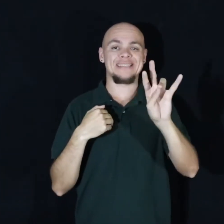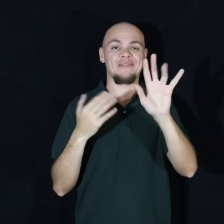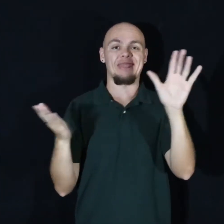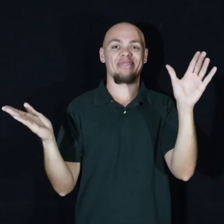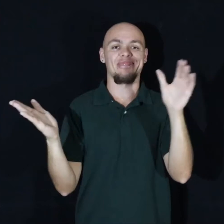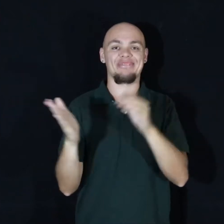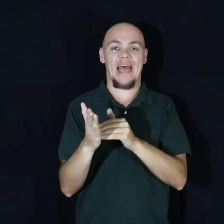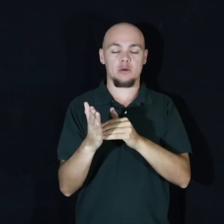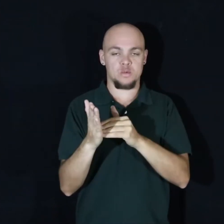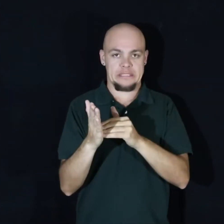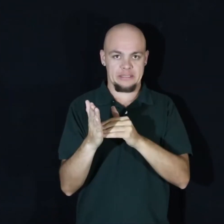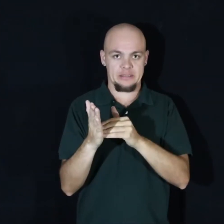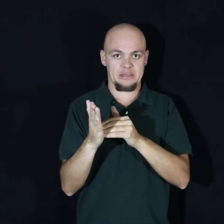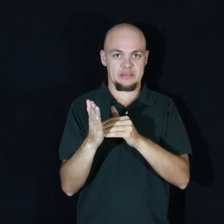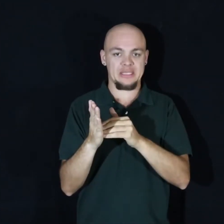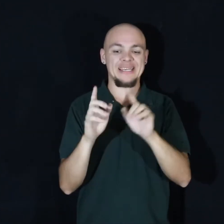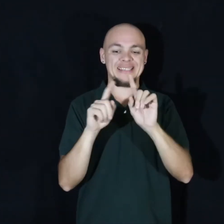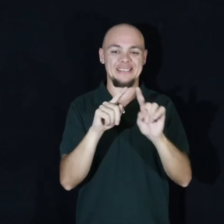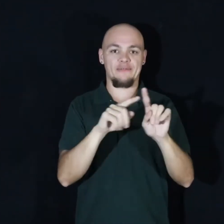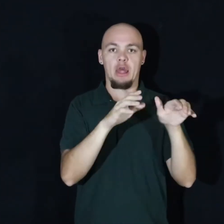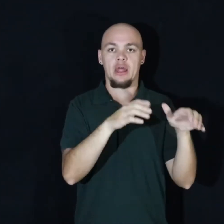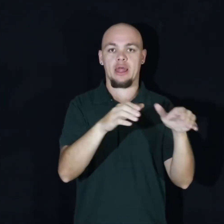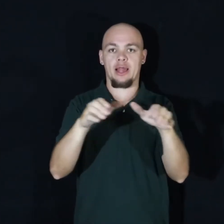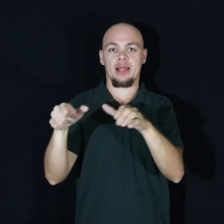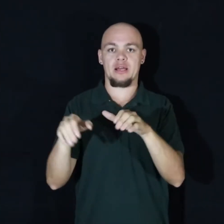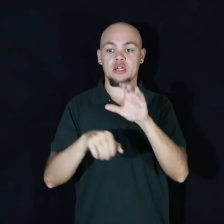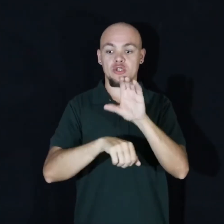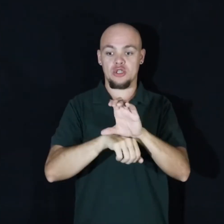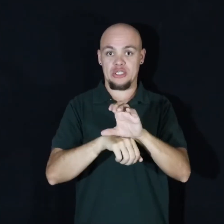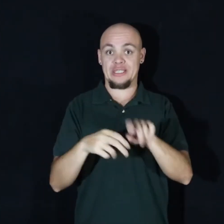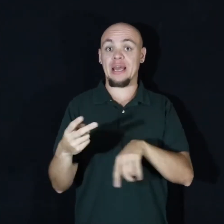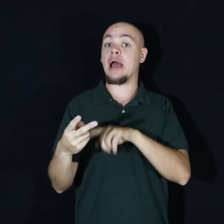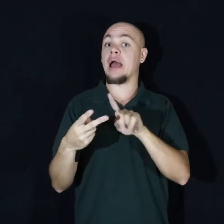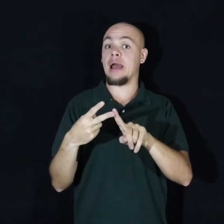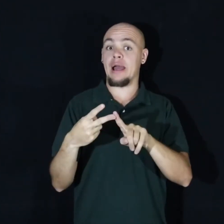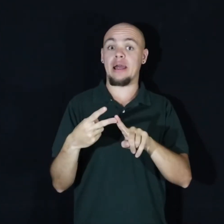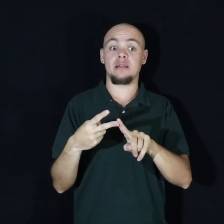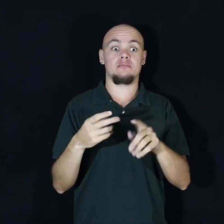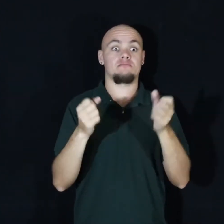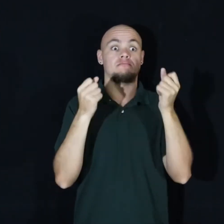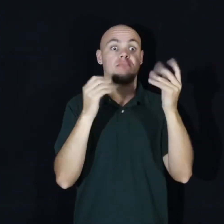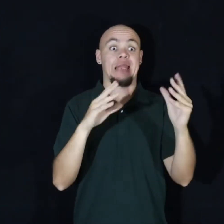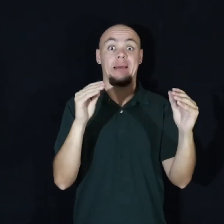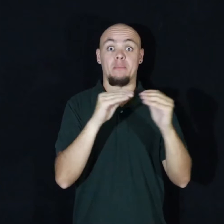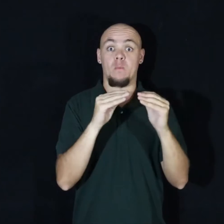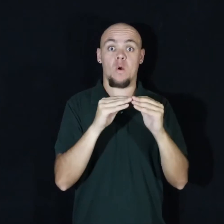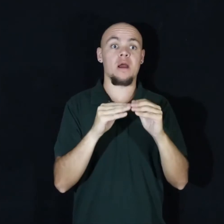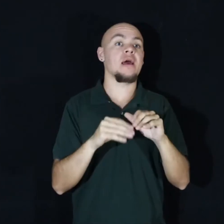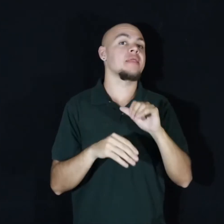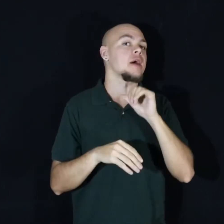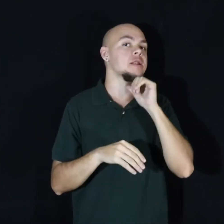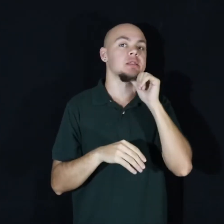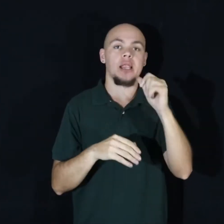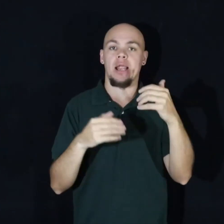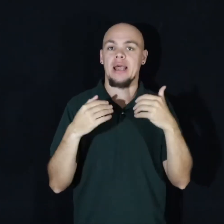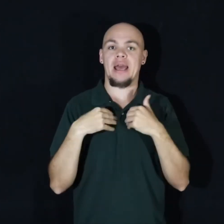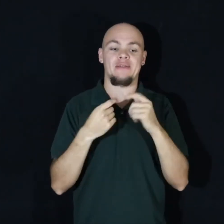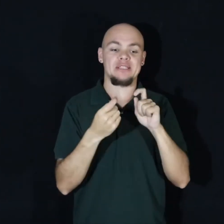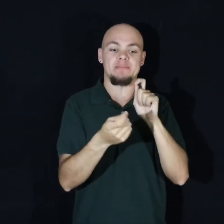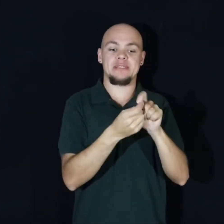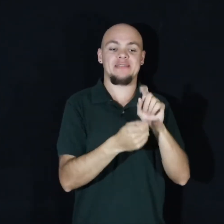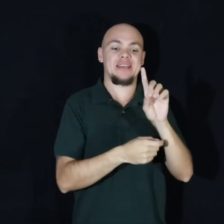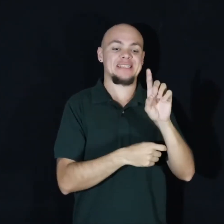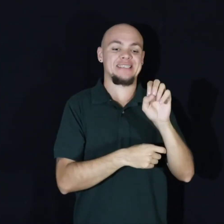like 27,000 different denominations here in the United States, plus non-denominational churches that don't answer to a